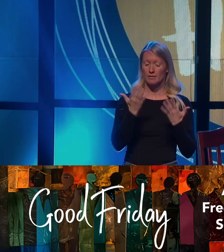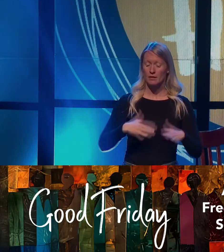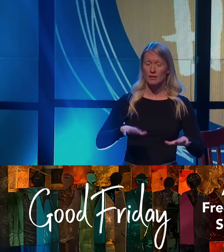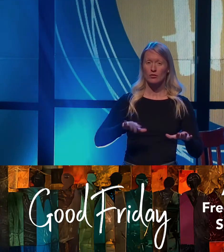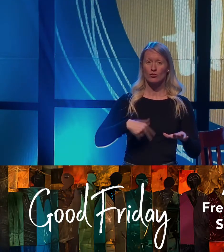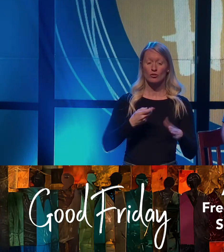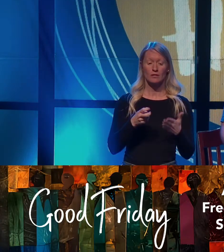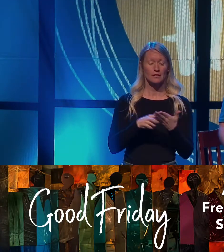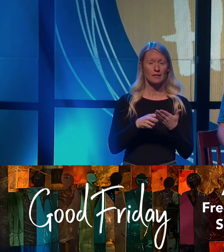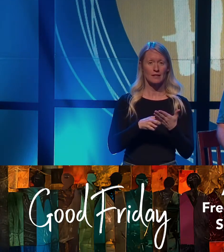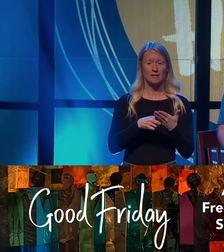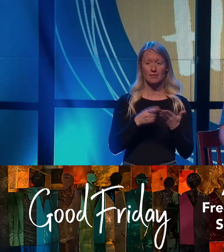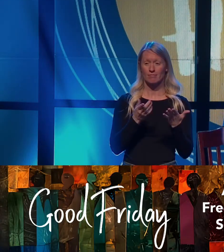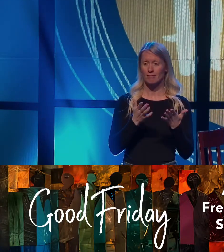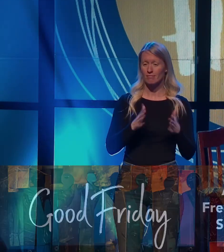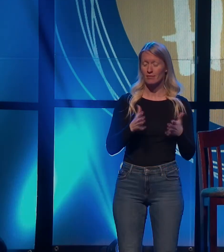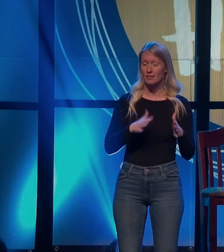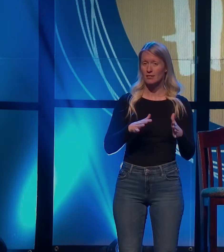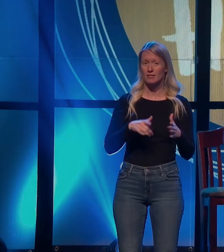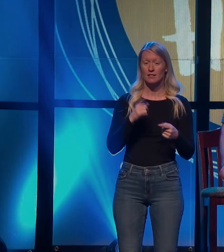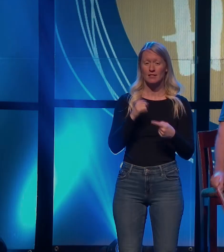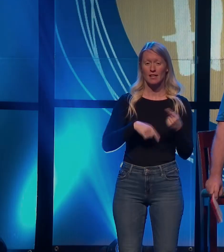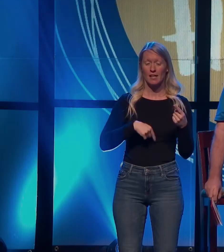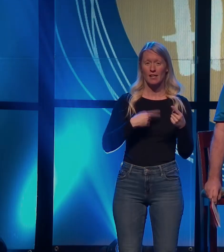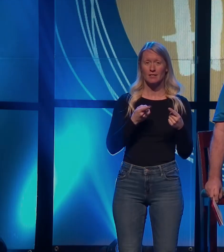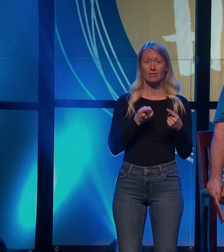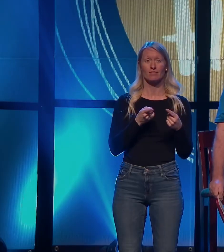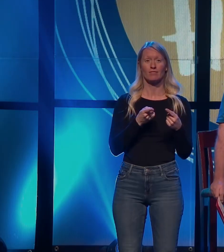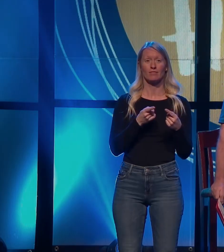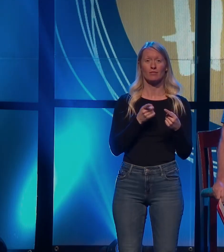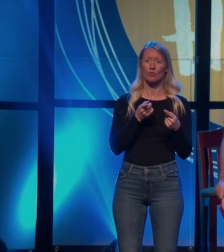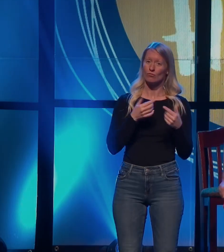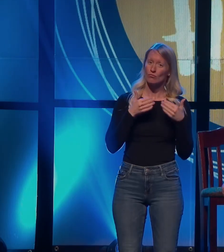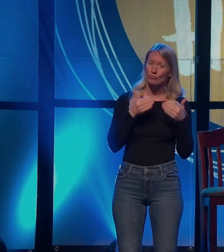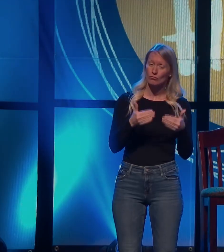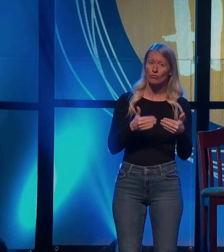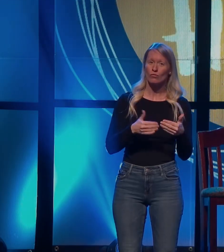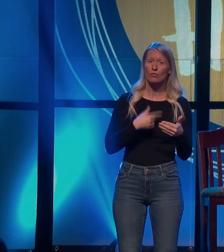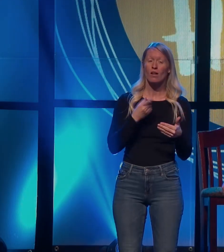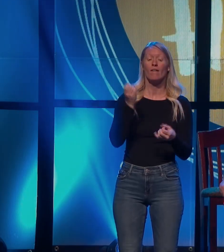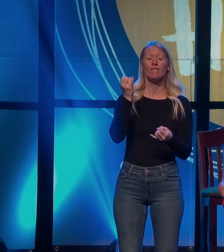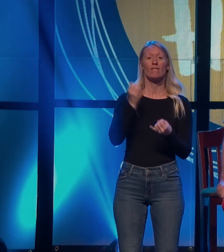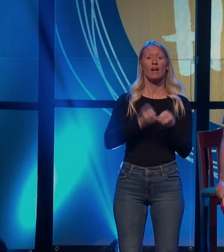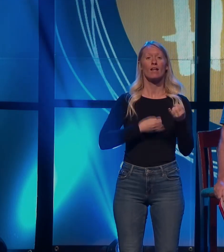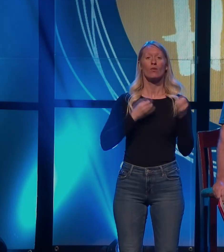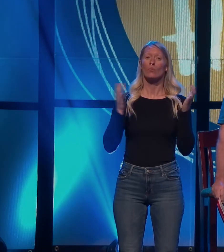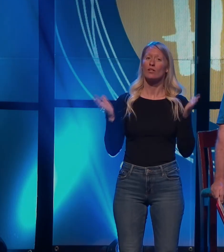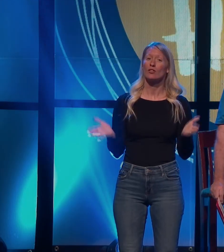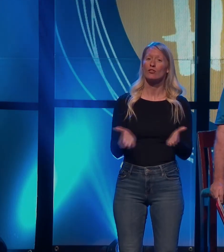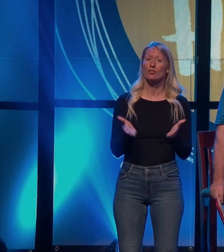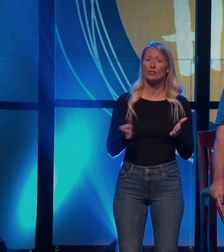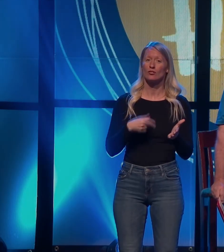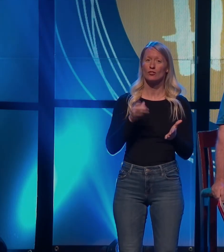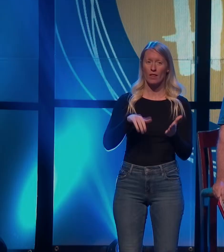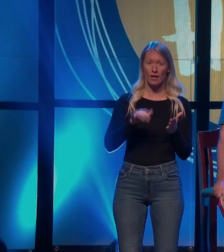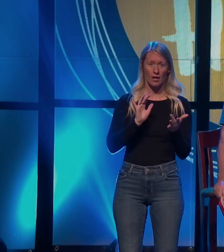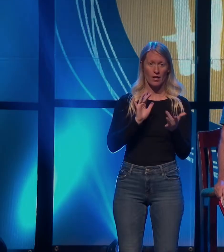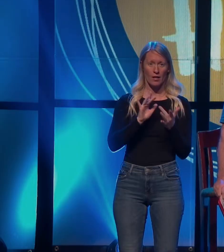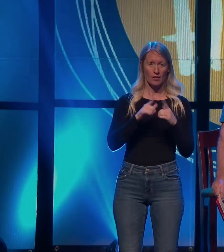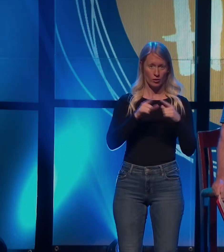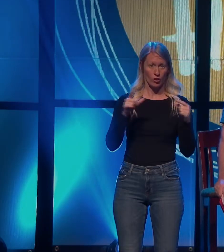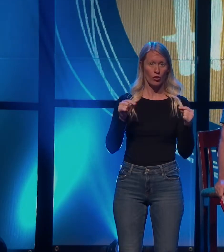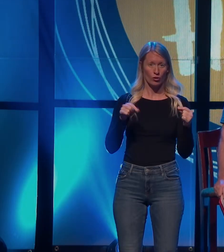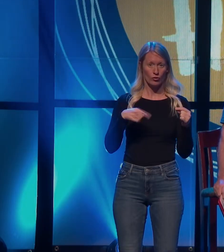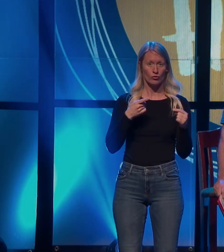So get on it. That's the point with that. Finally, we want to encourage you all to use that card to use the